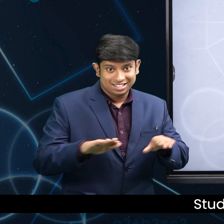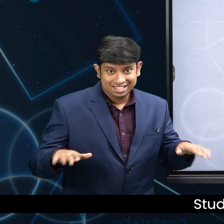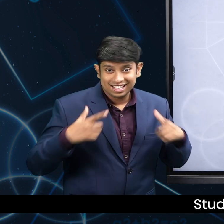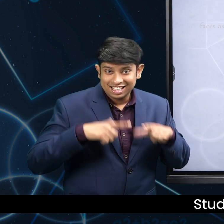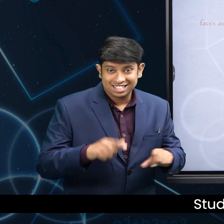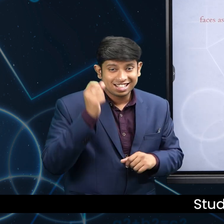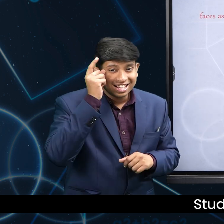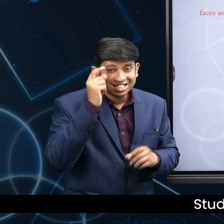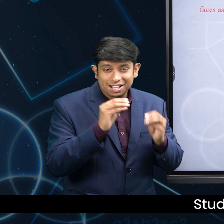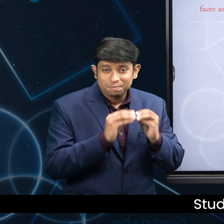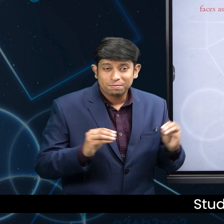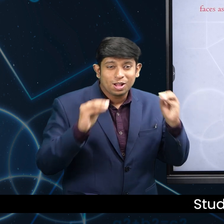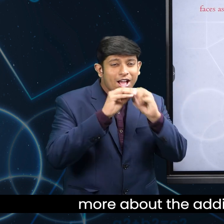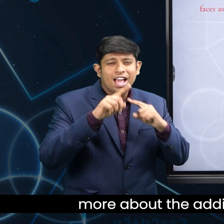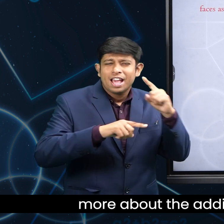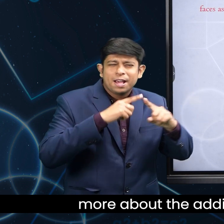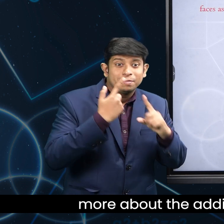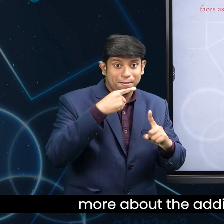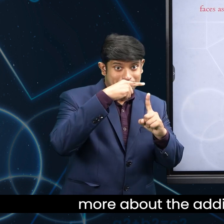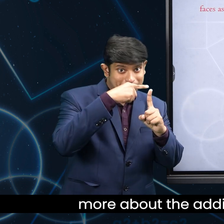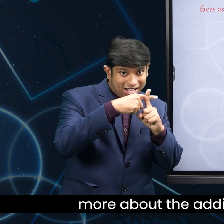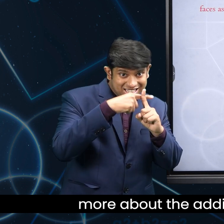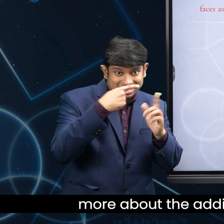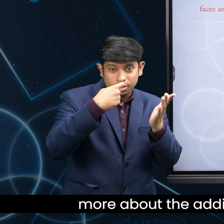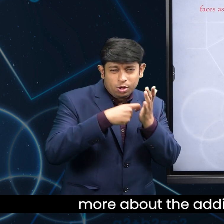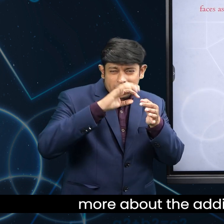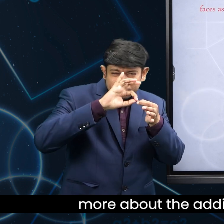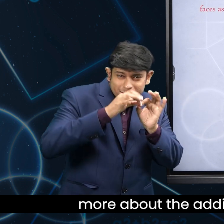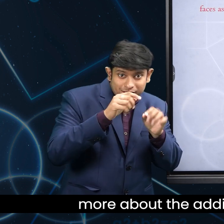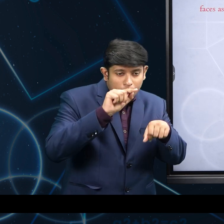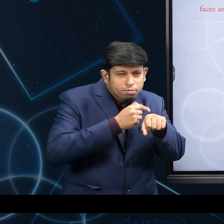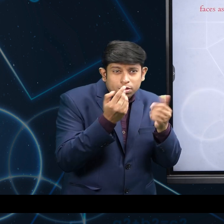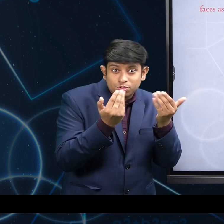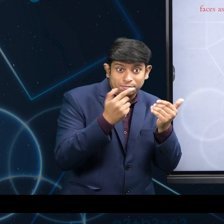Students, let's understand more about the addition theorem of probability by solving some examples.